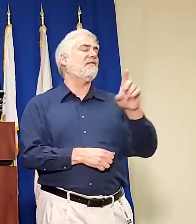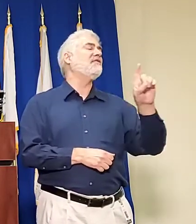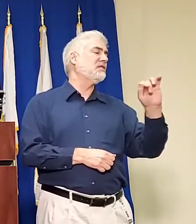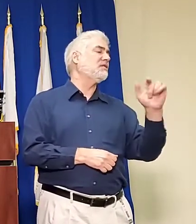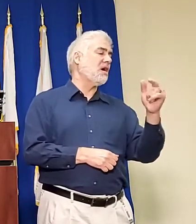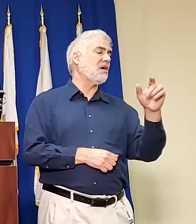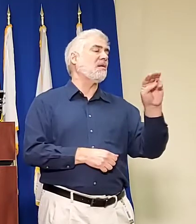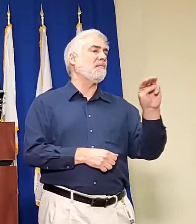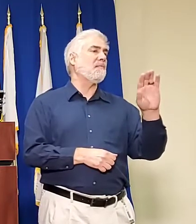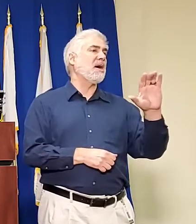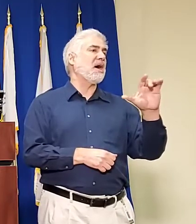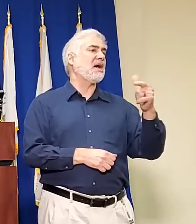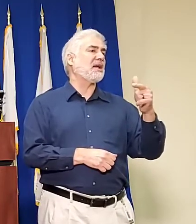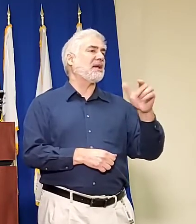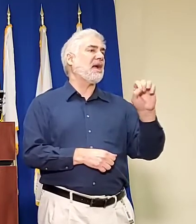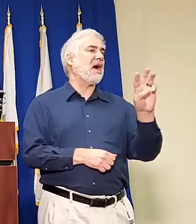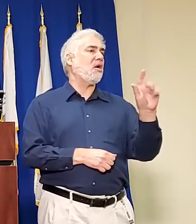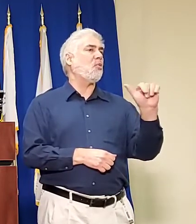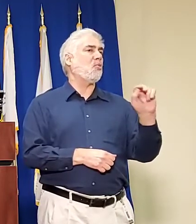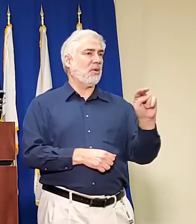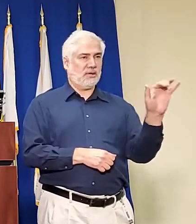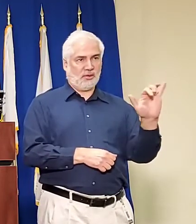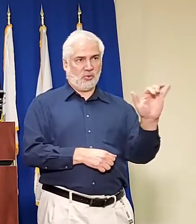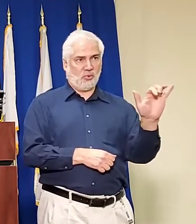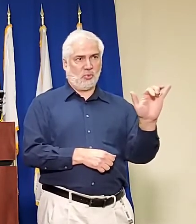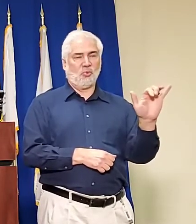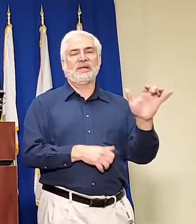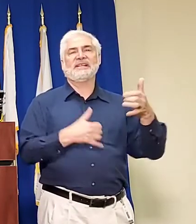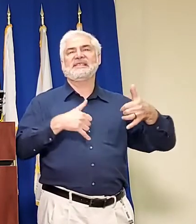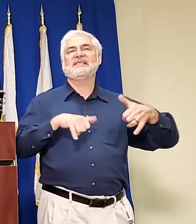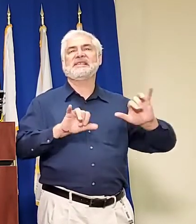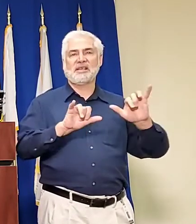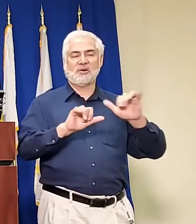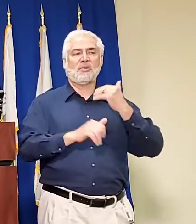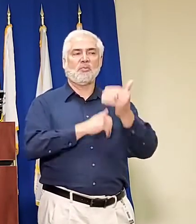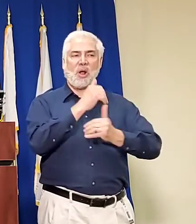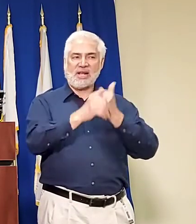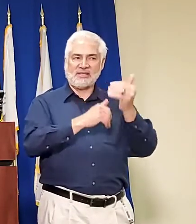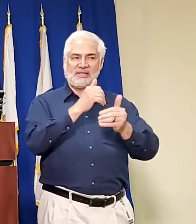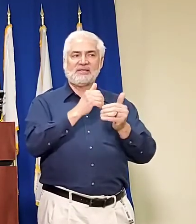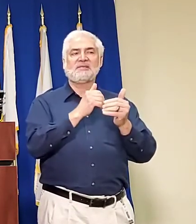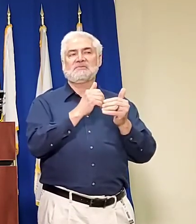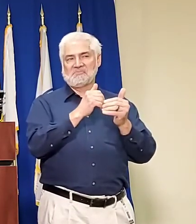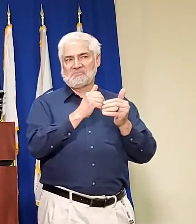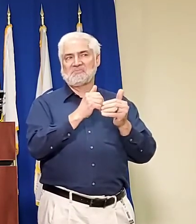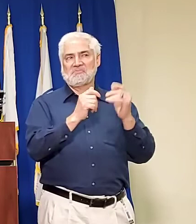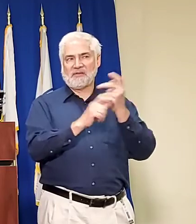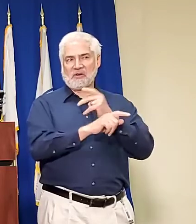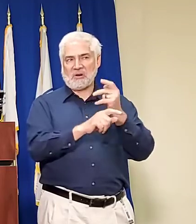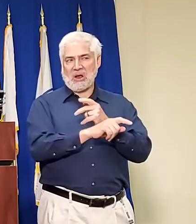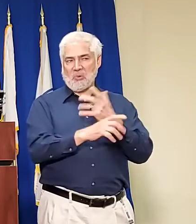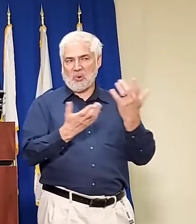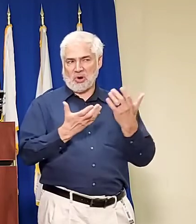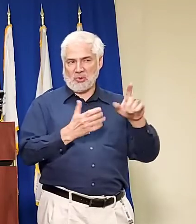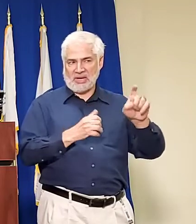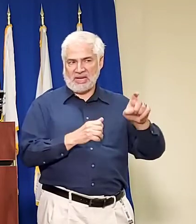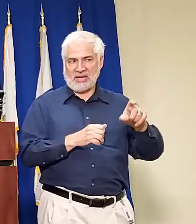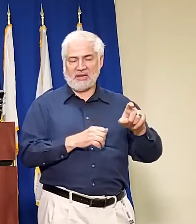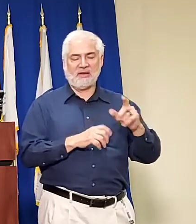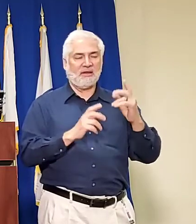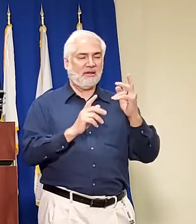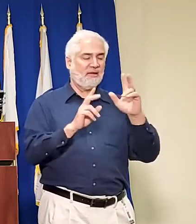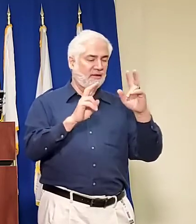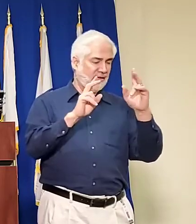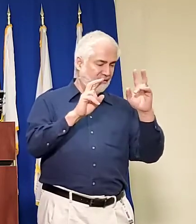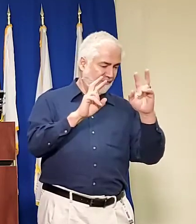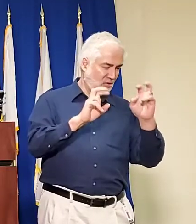well, collectively will come to that prediction. It is still in process. There's a variety of different